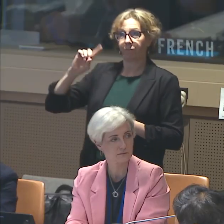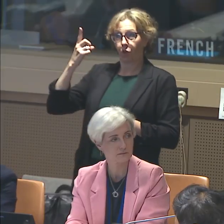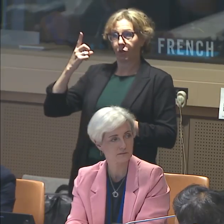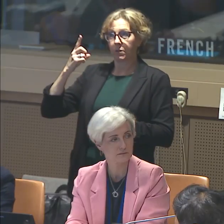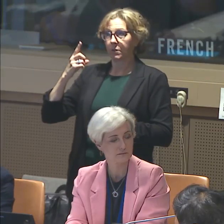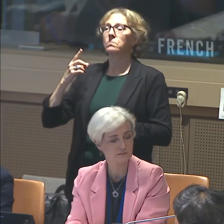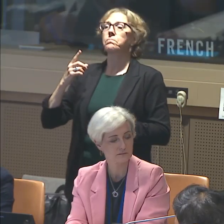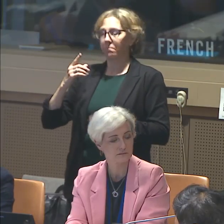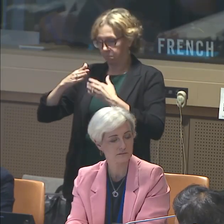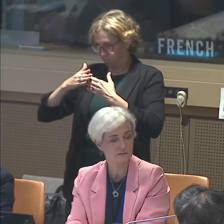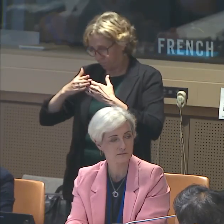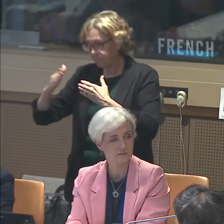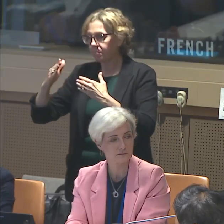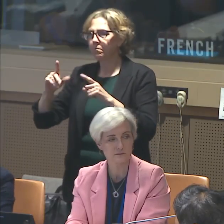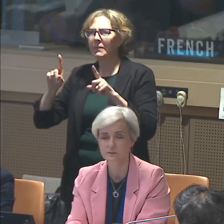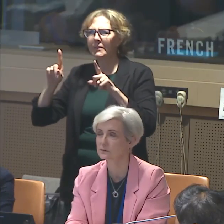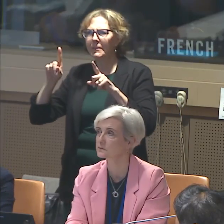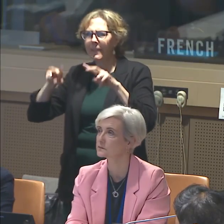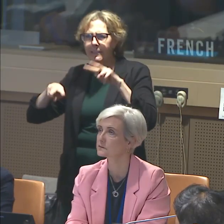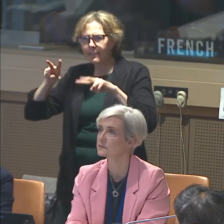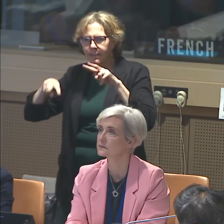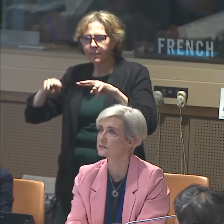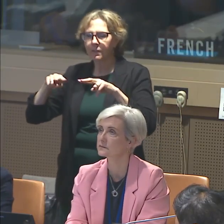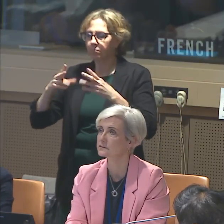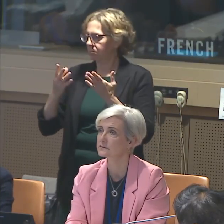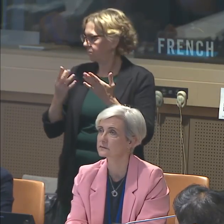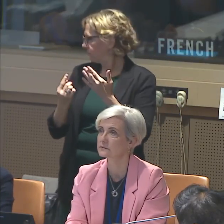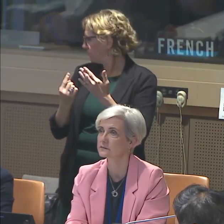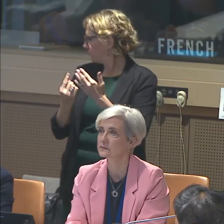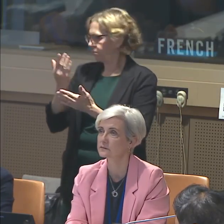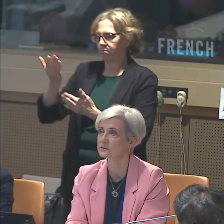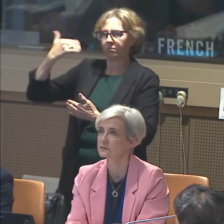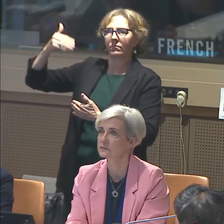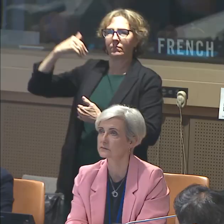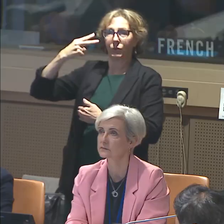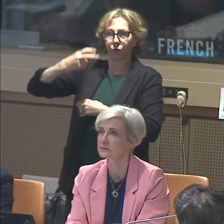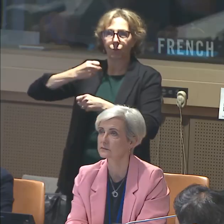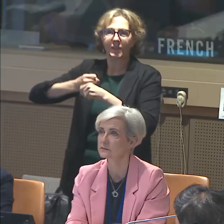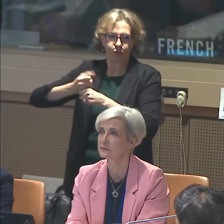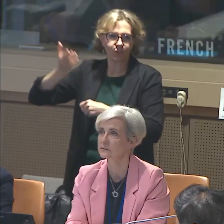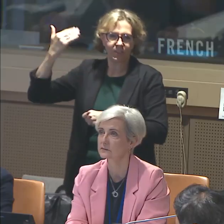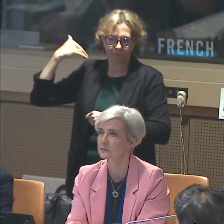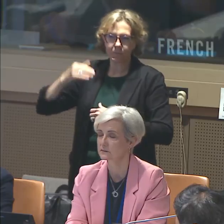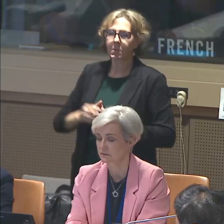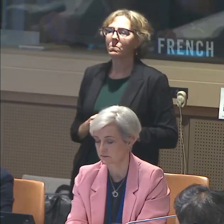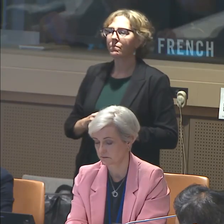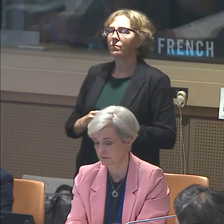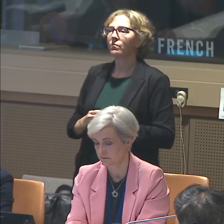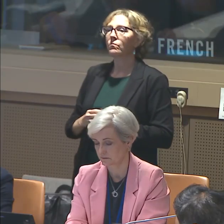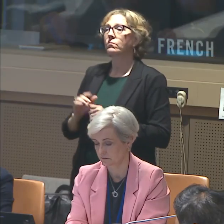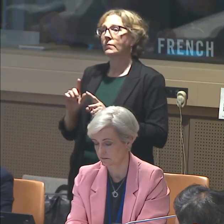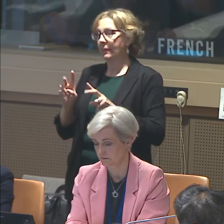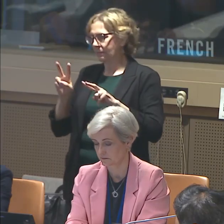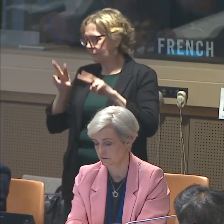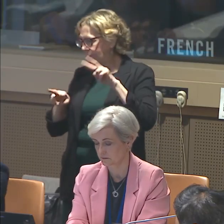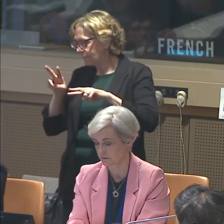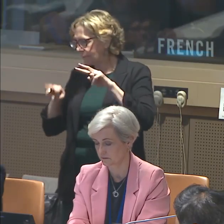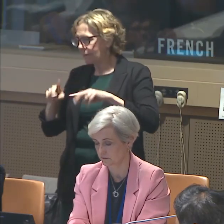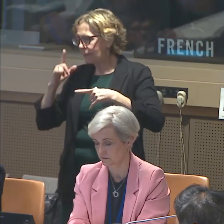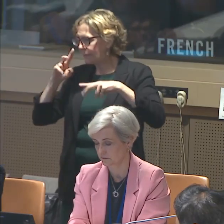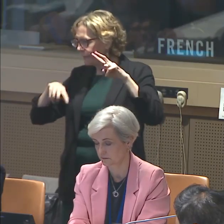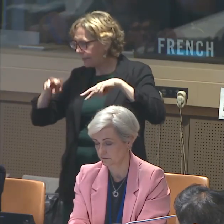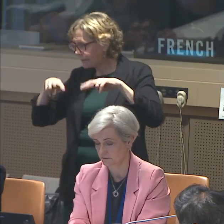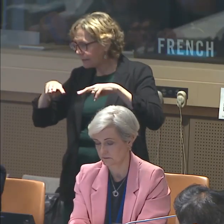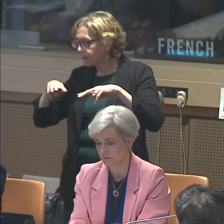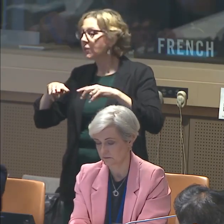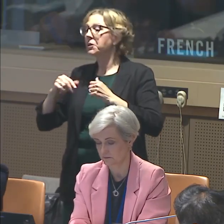took place 2 years ago, and based on the learning of this pilot, a second